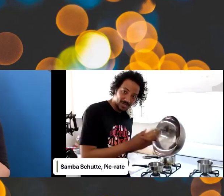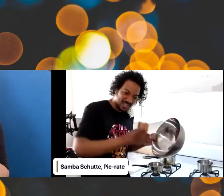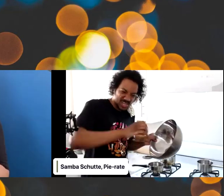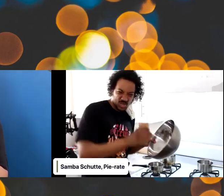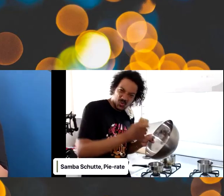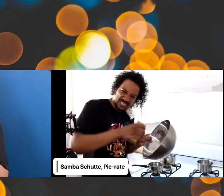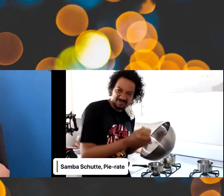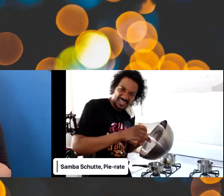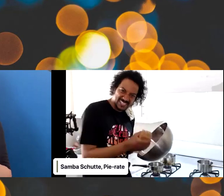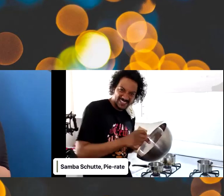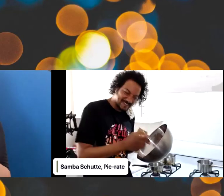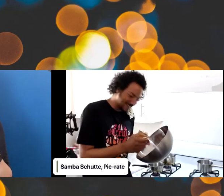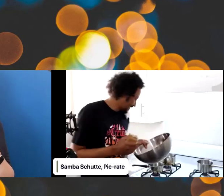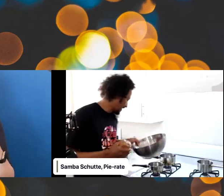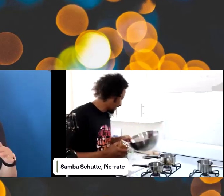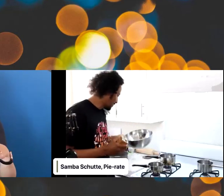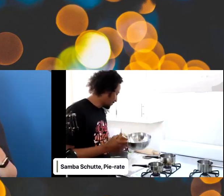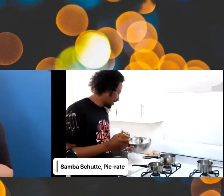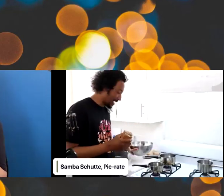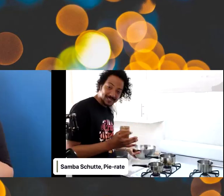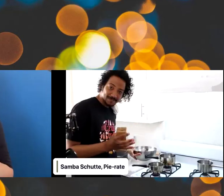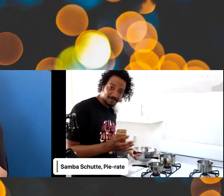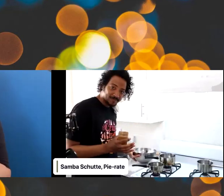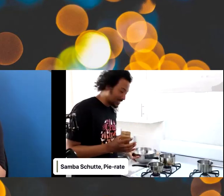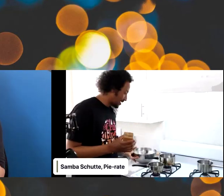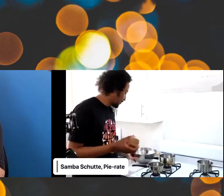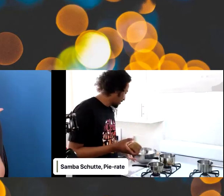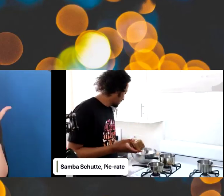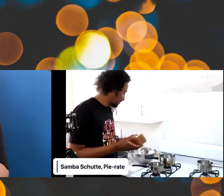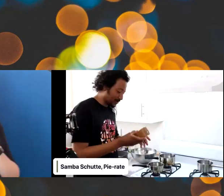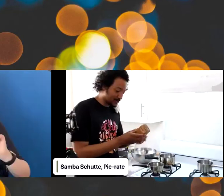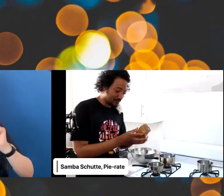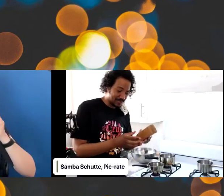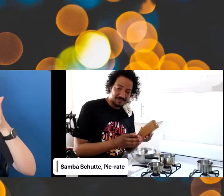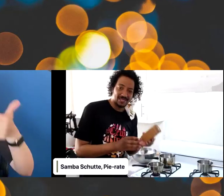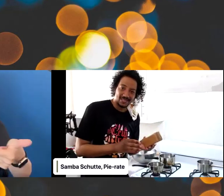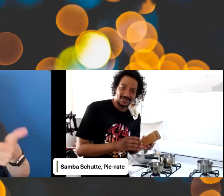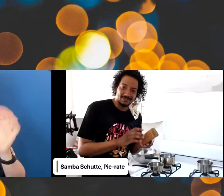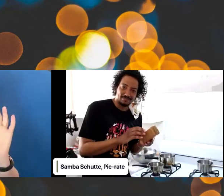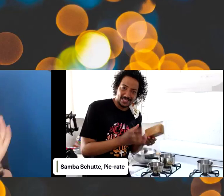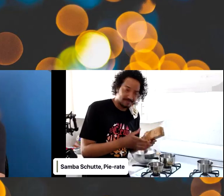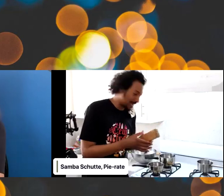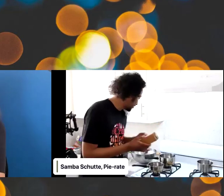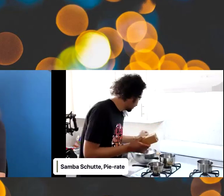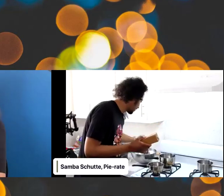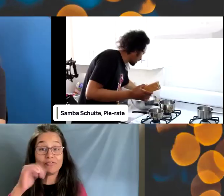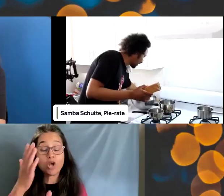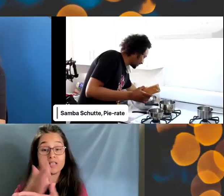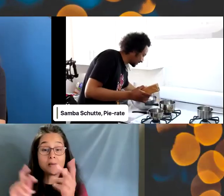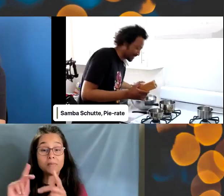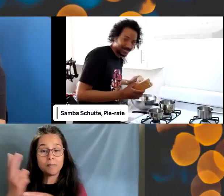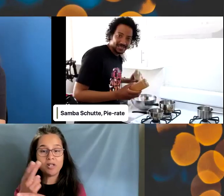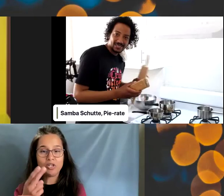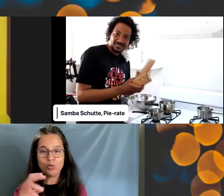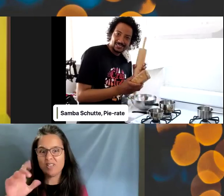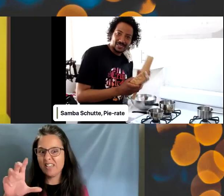bowl, crush them nicely with your hands. Otherwise, some people also put them in like a plastic bag or a Ziploc bag and